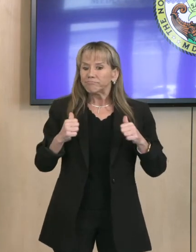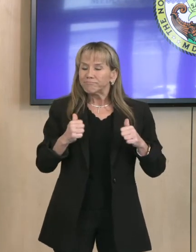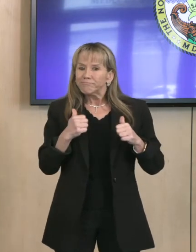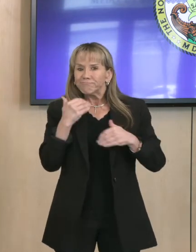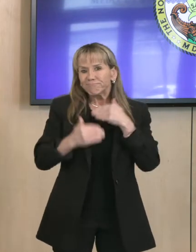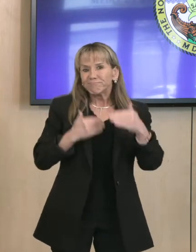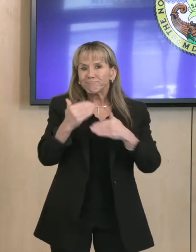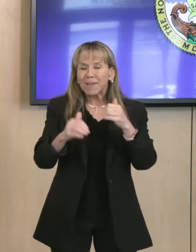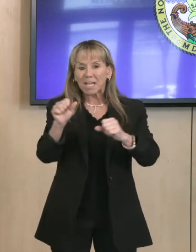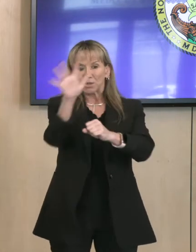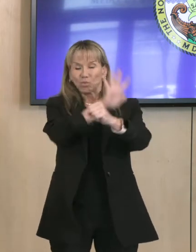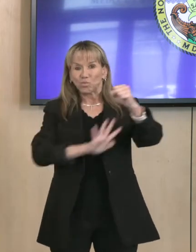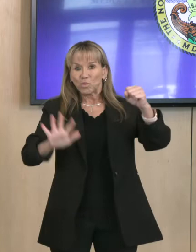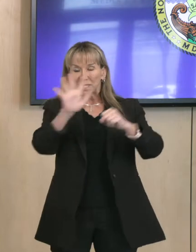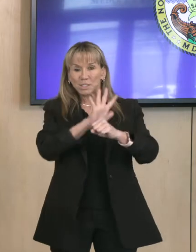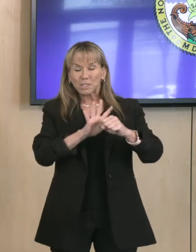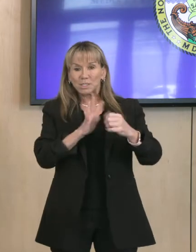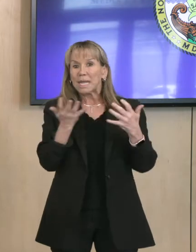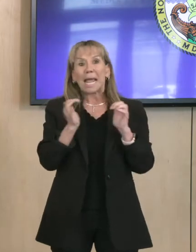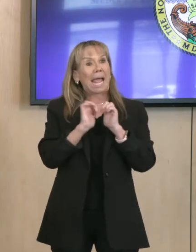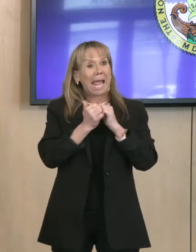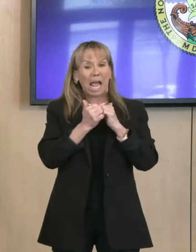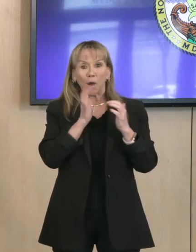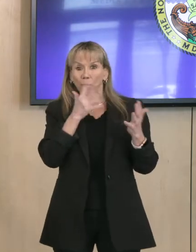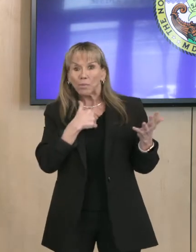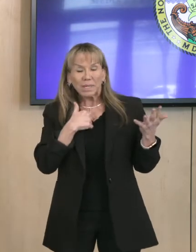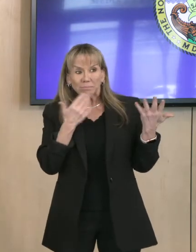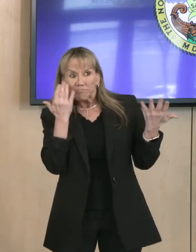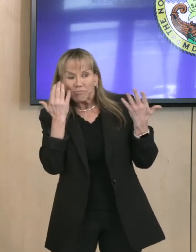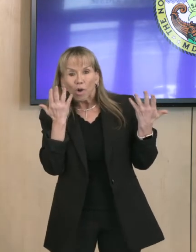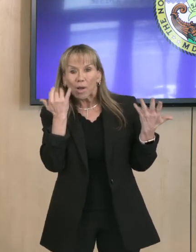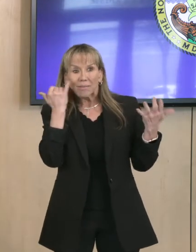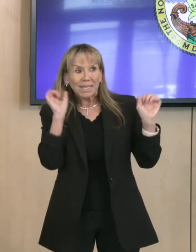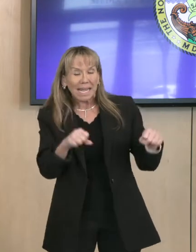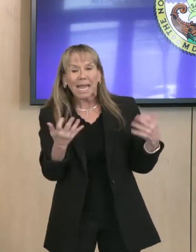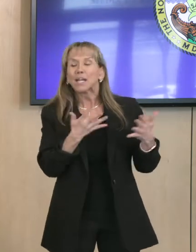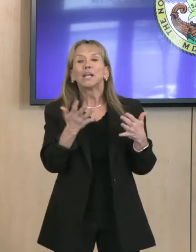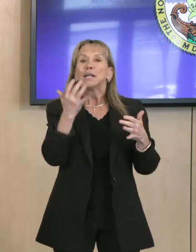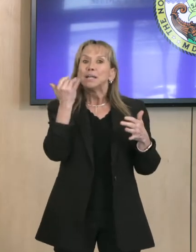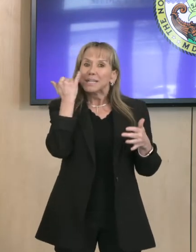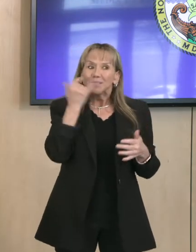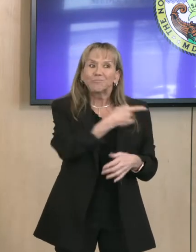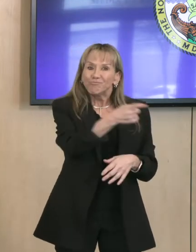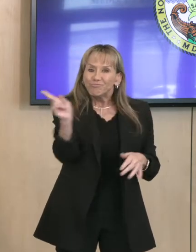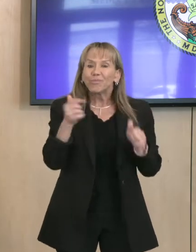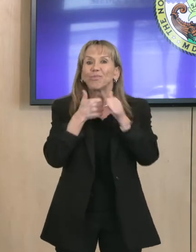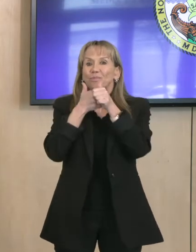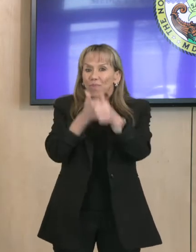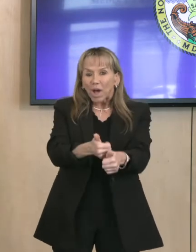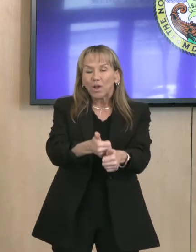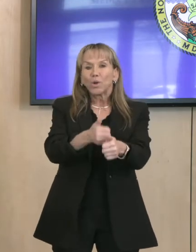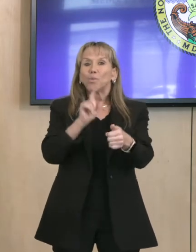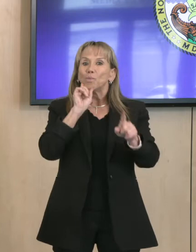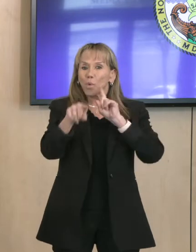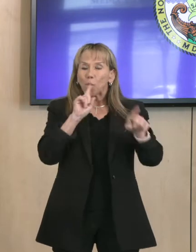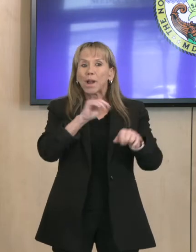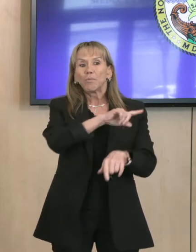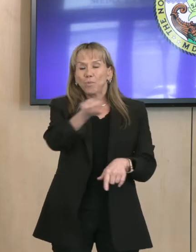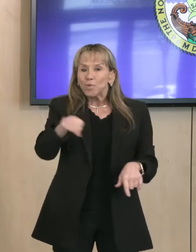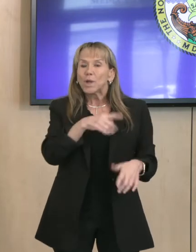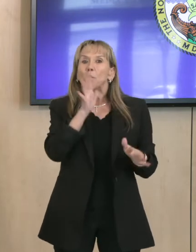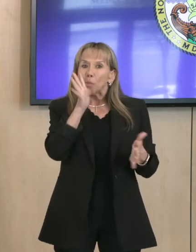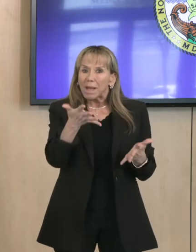as a region will be directly influenced by each and every one of us adhering to the orders and making a personal commitment to